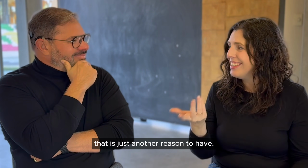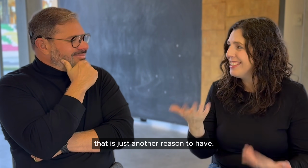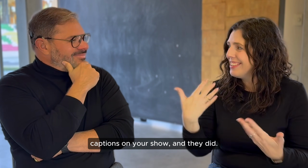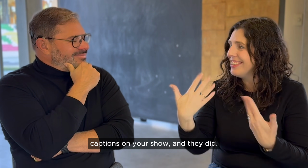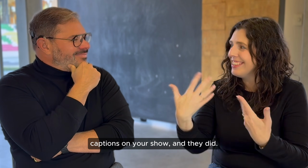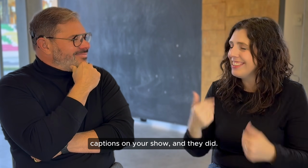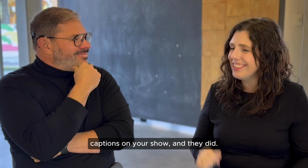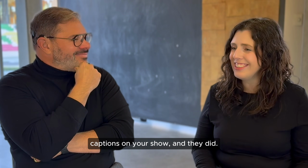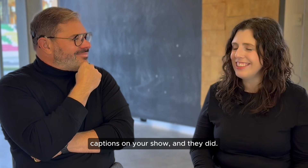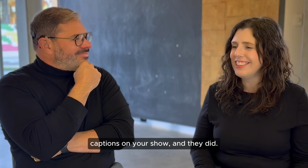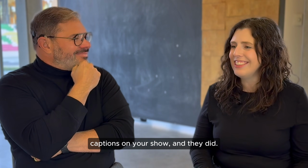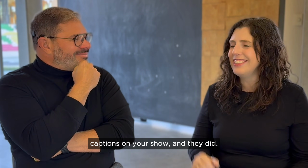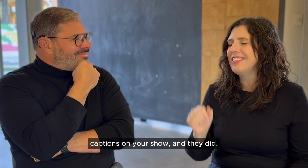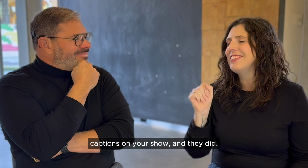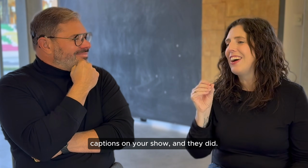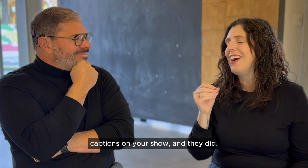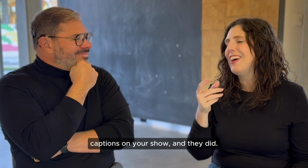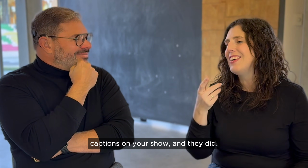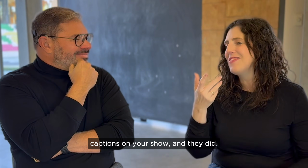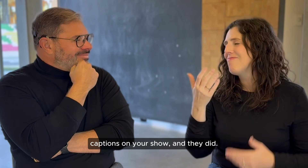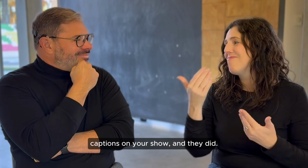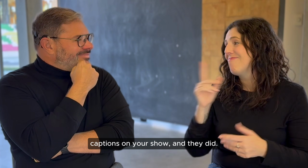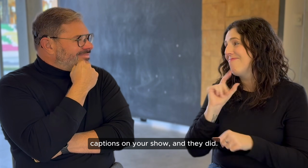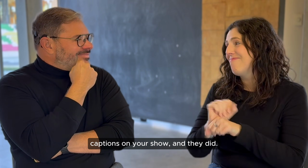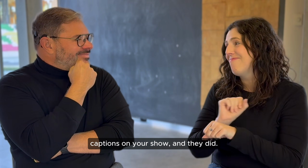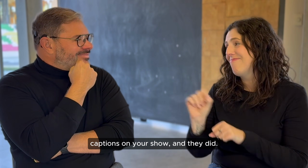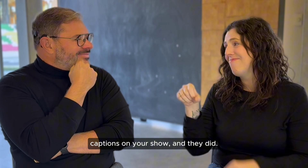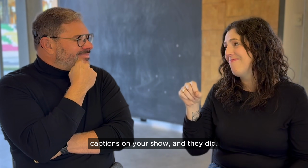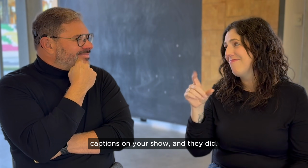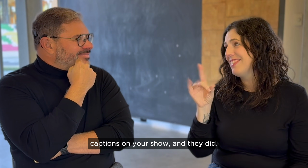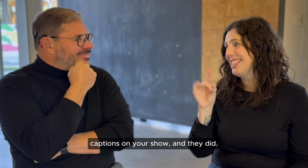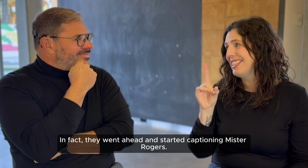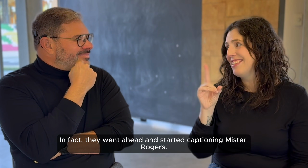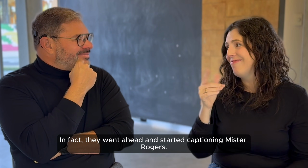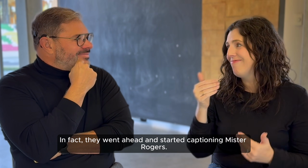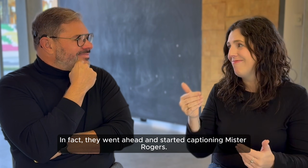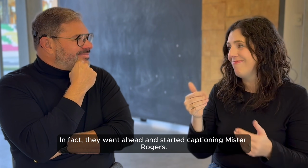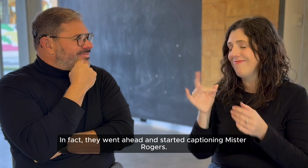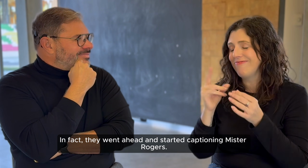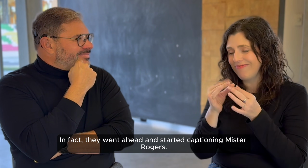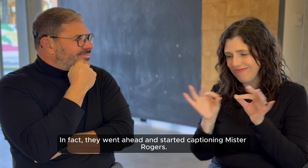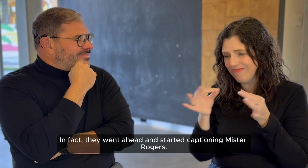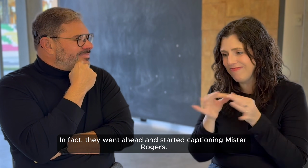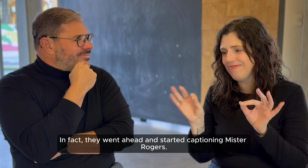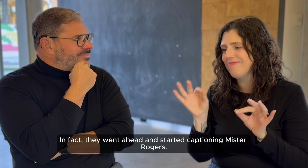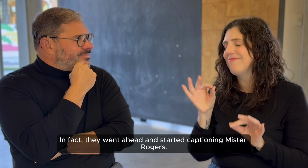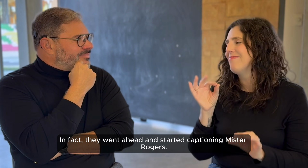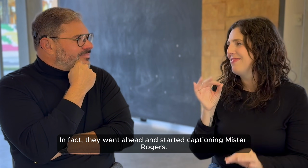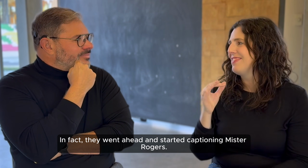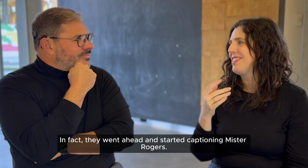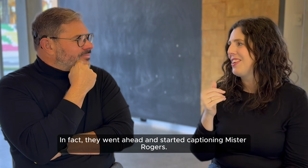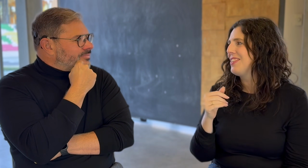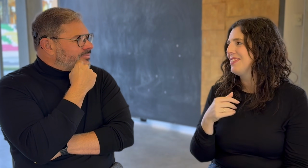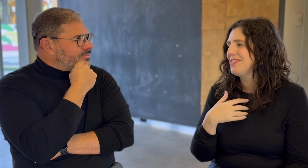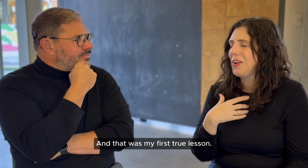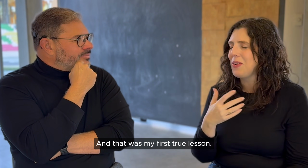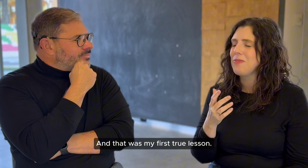have captioning on your show." And so they did, in fact, go ahead and start captioning Mr. Rogers.